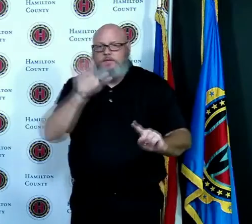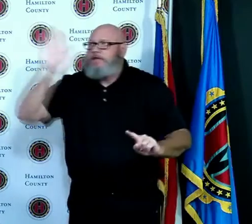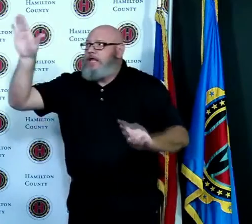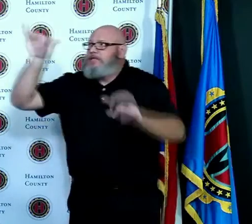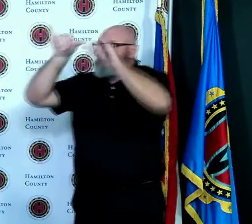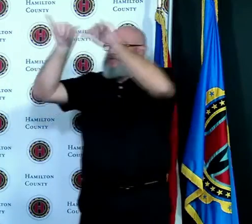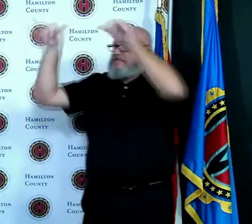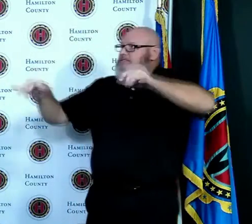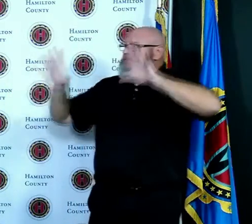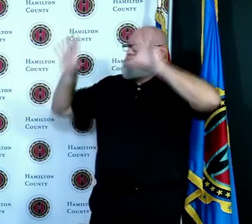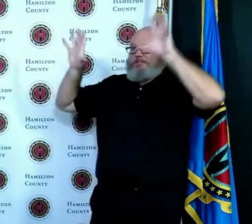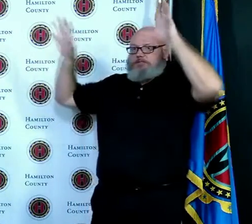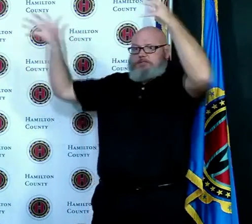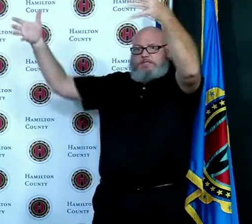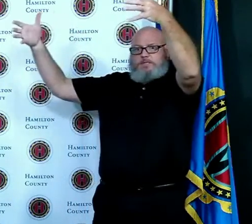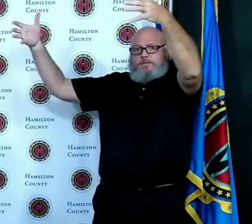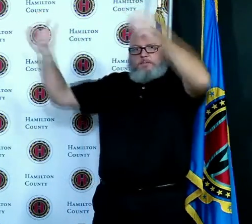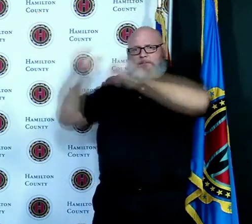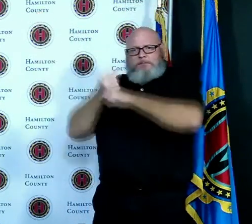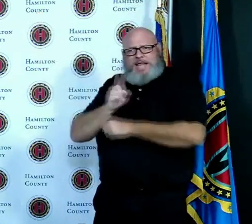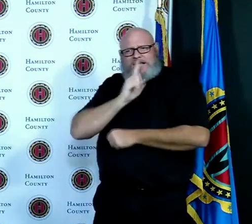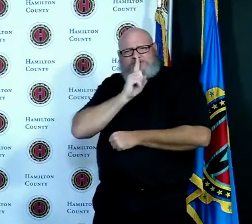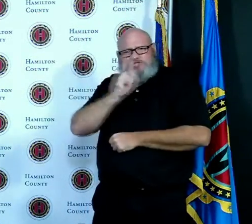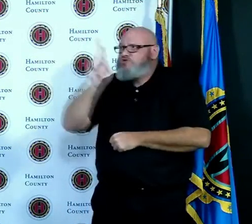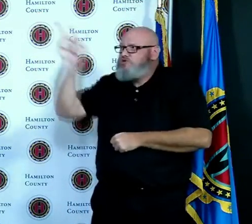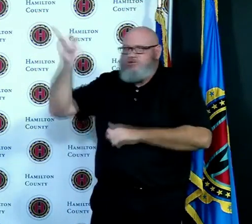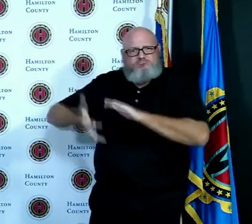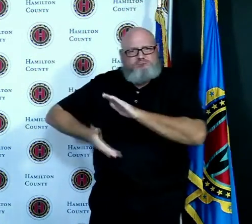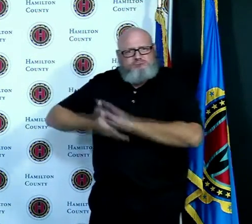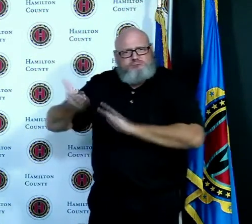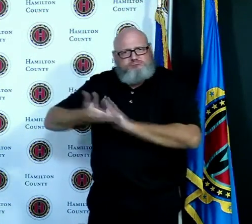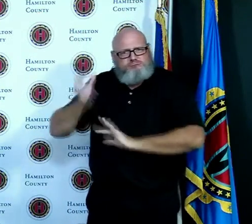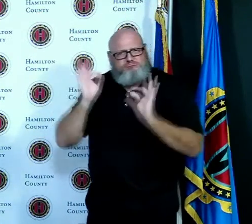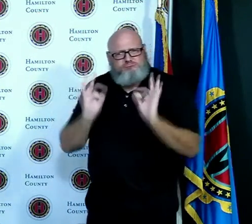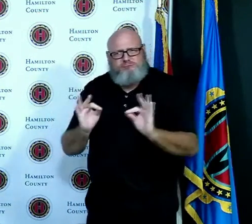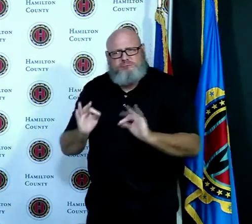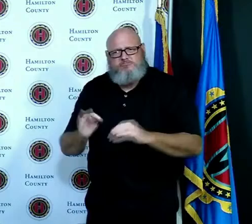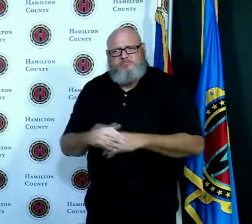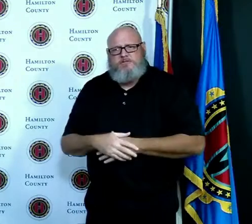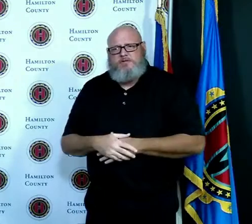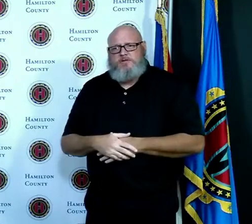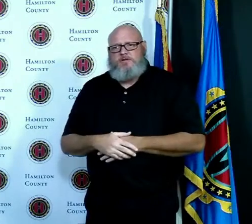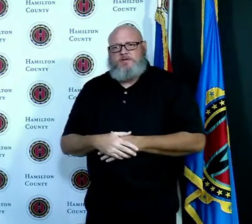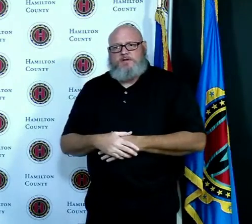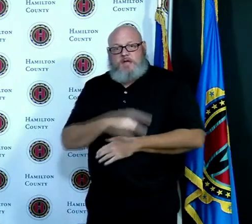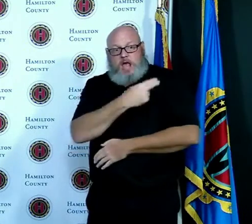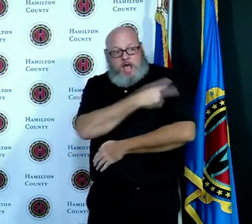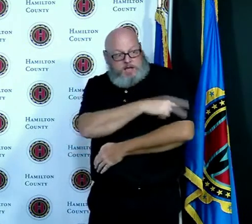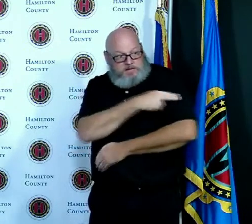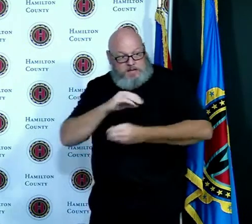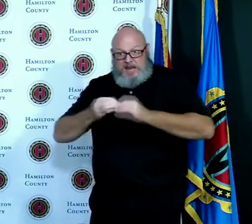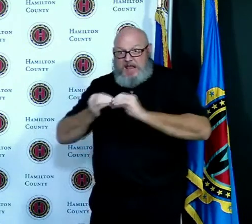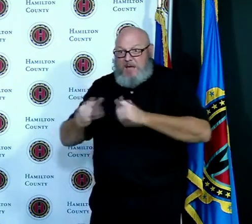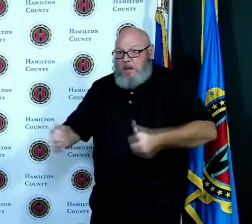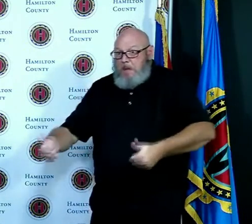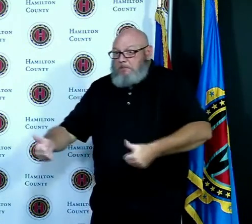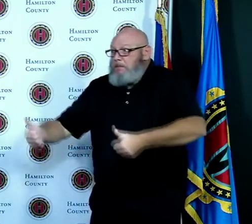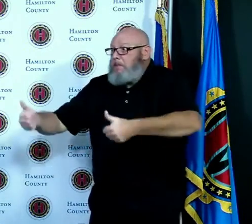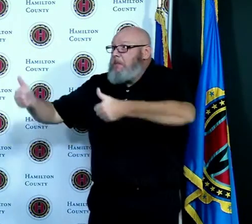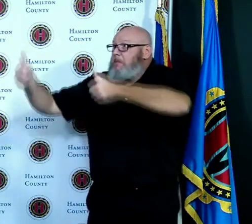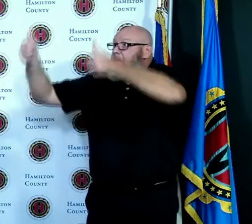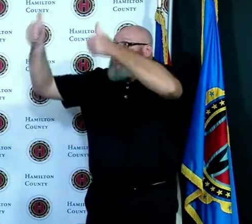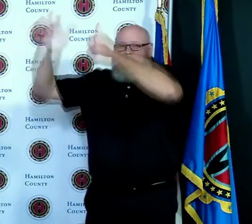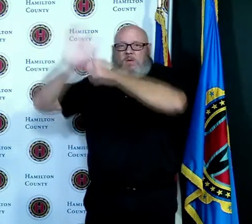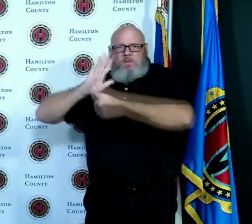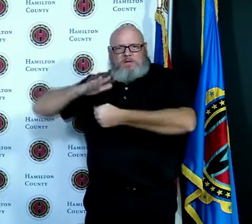goals throughout this pandemic. And so when I see hospitalizations in our region rising at such a rapid rate, it's very concerning. And we